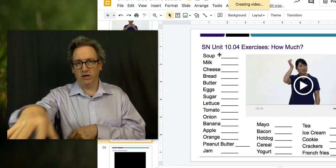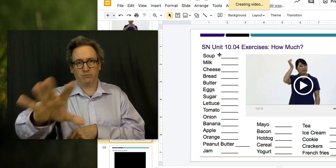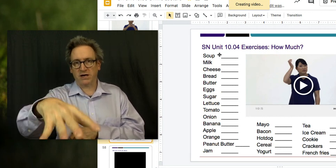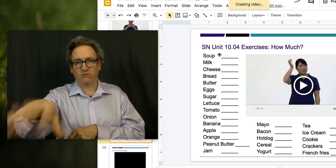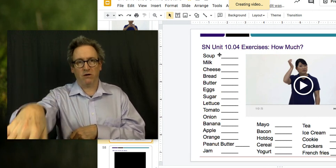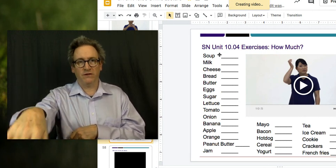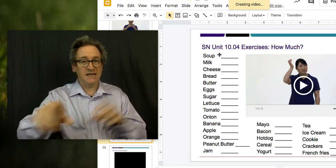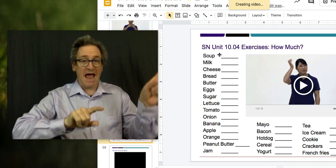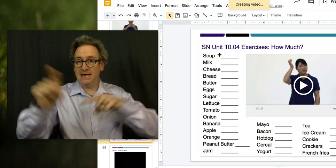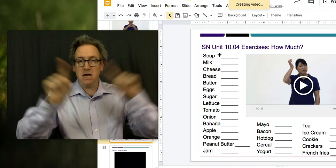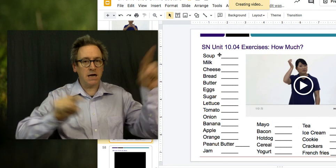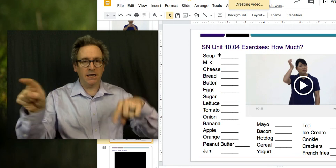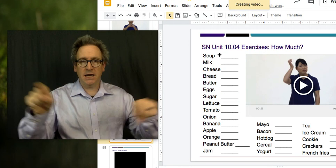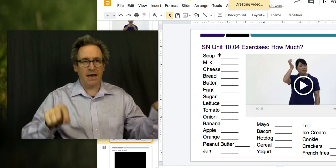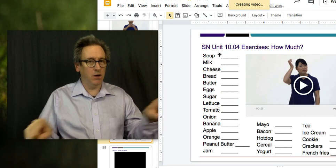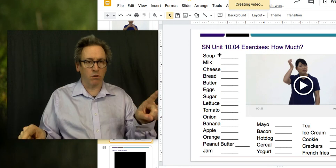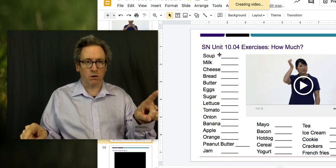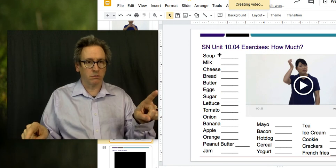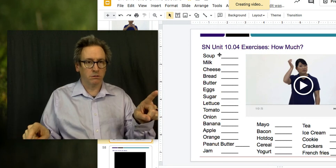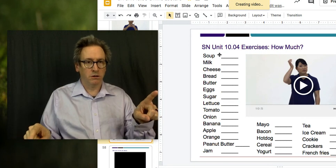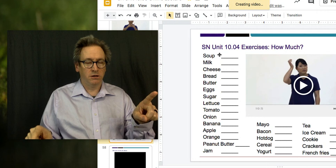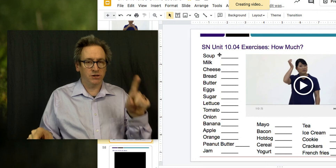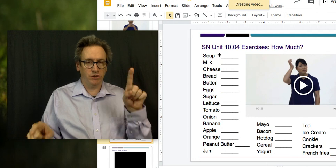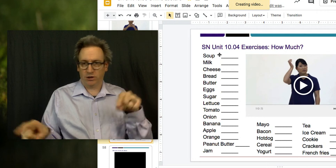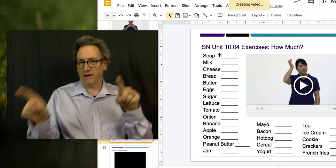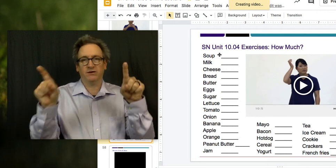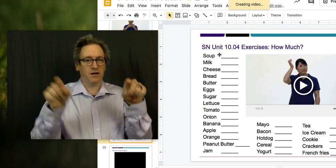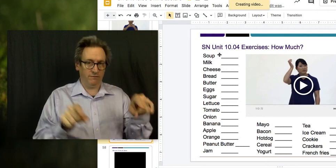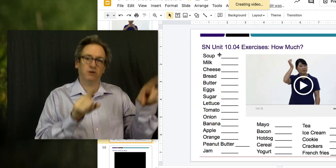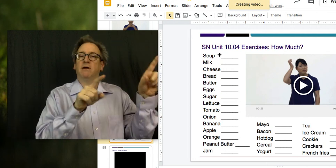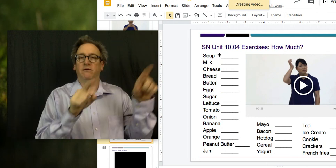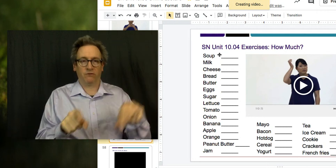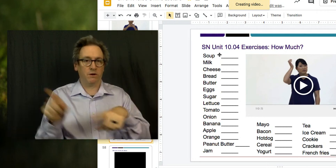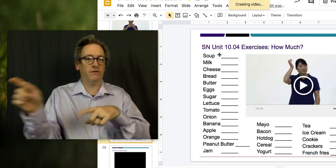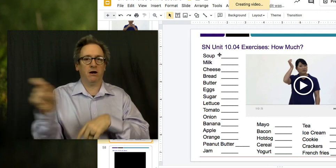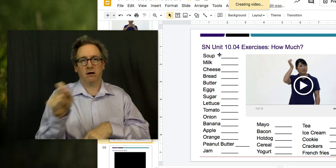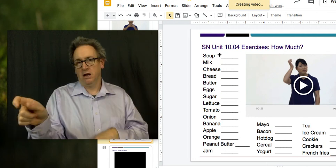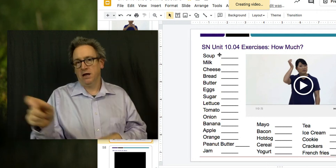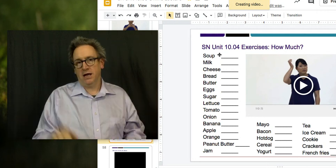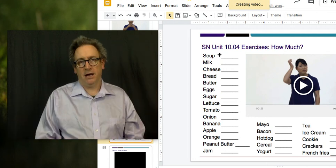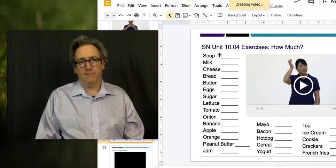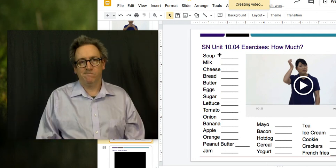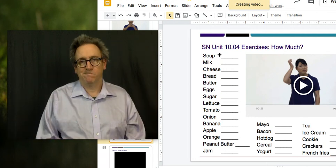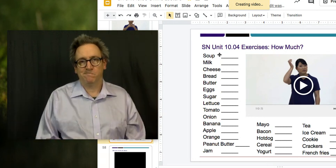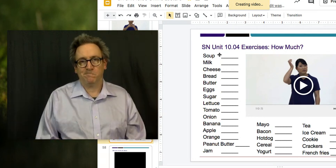a price for all these, and not in any order. So you're going to have to kind of look around for where they are.